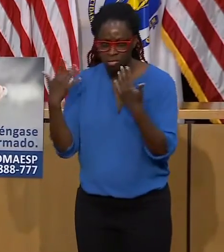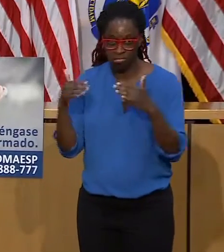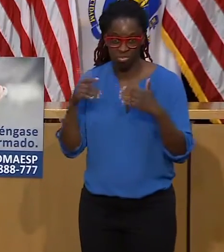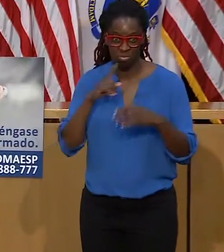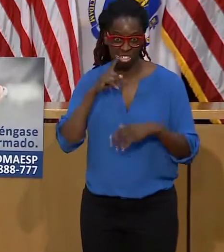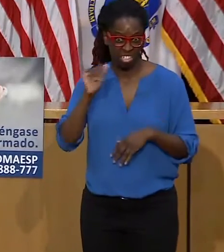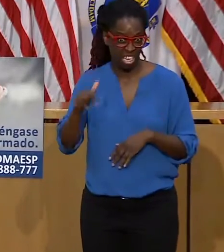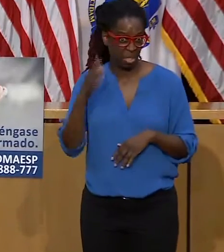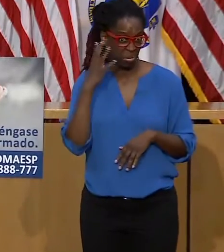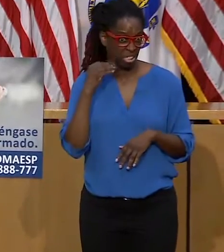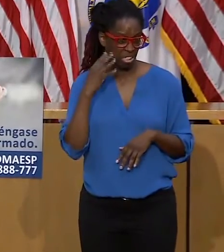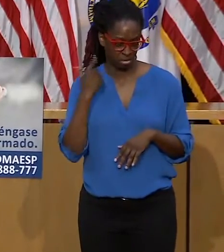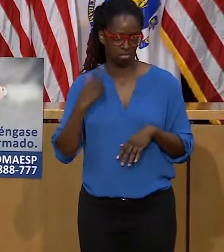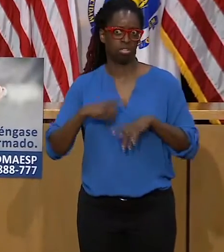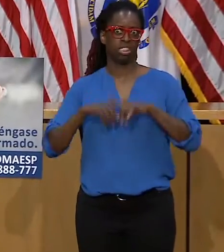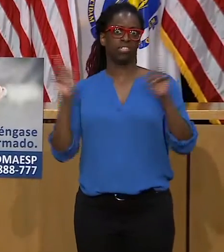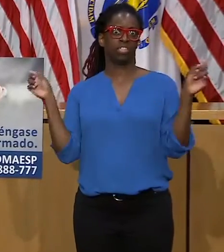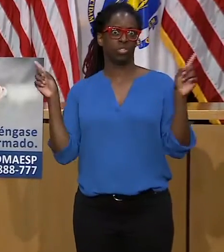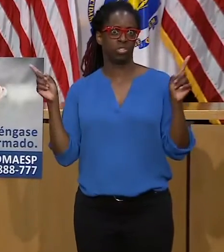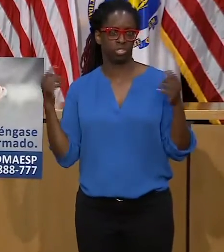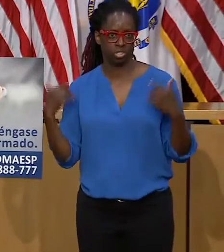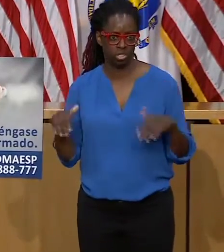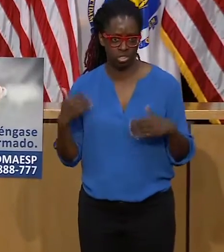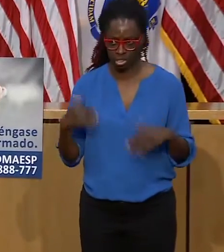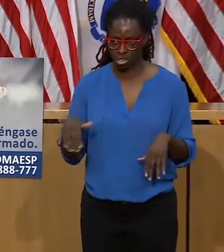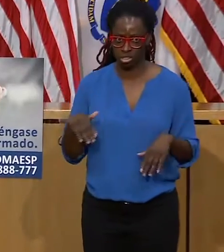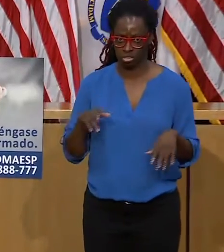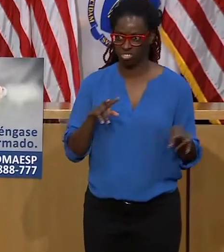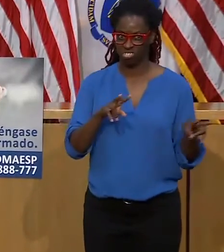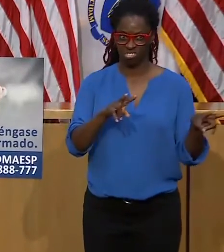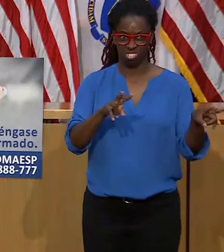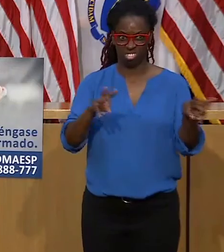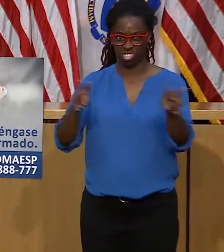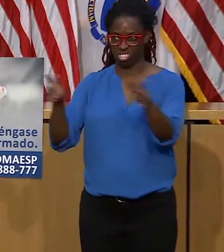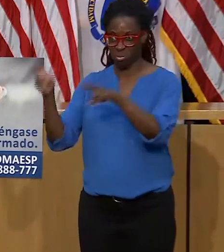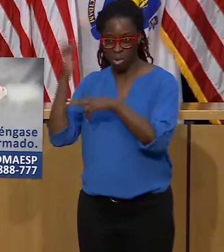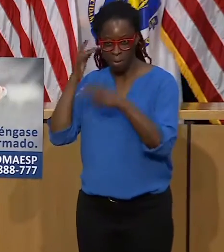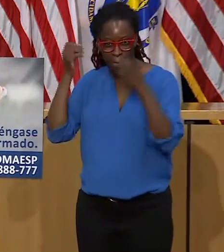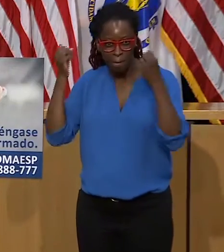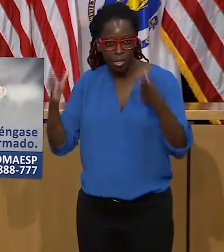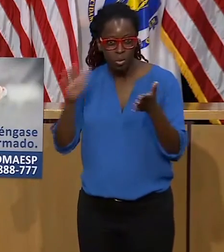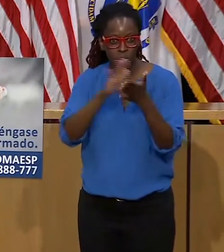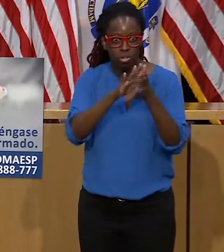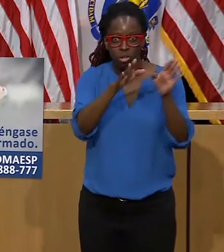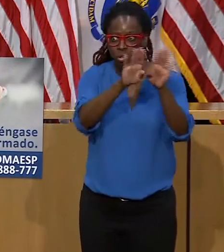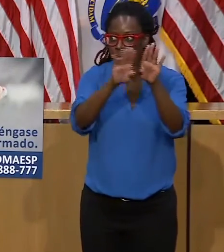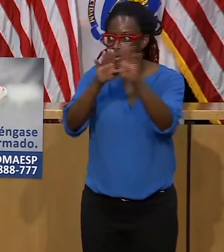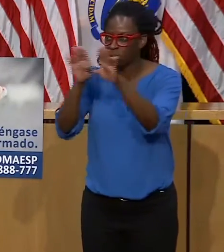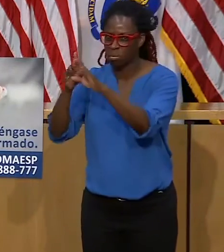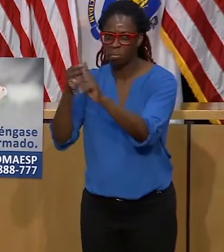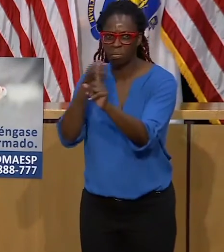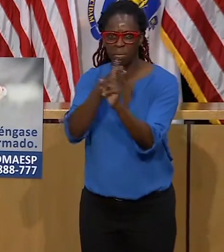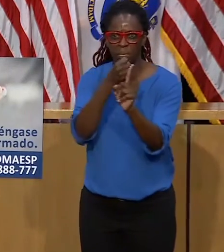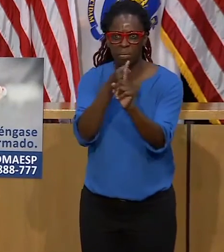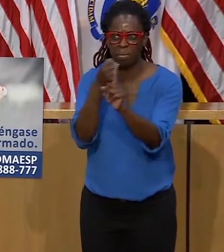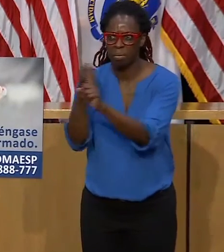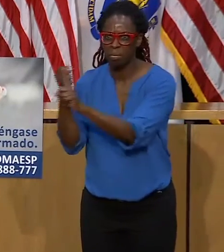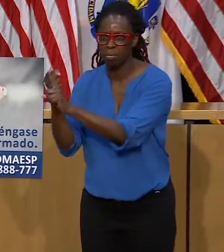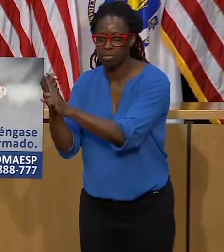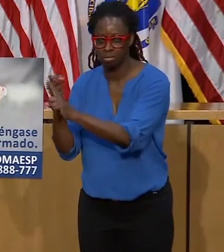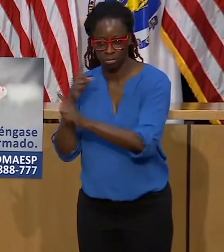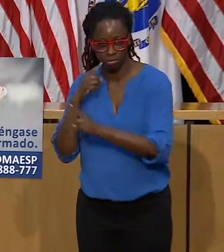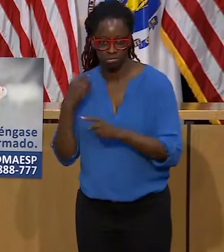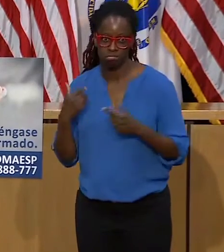however, that shutting down so much of our society to fight the medical battle, while vital, has taken a significant toll on